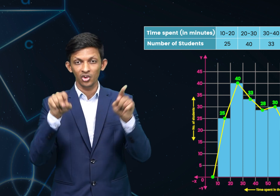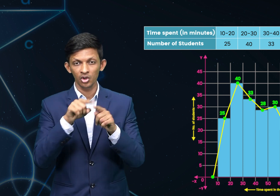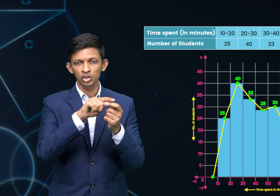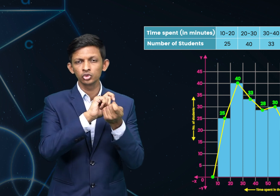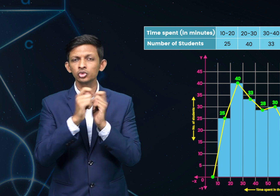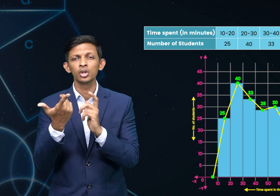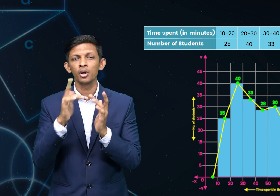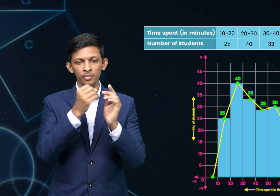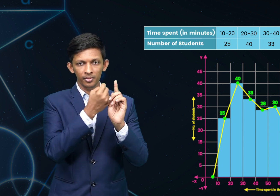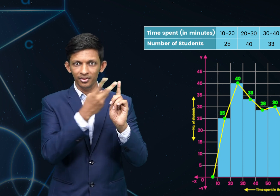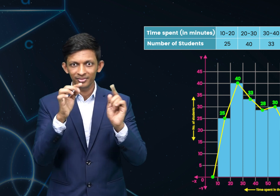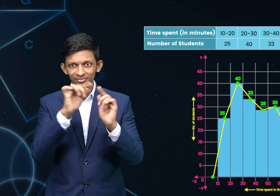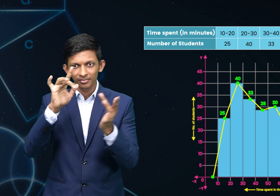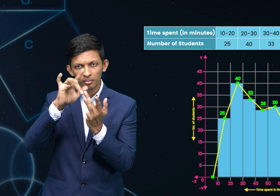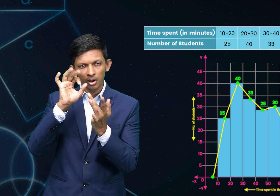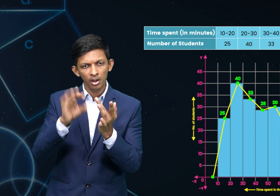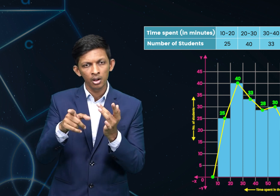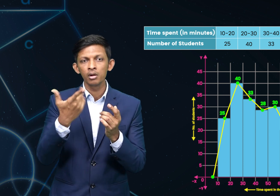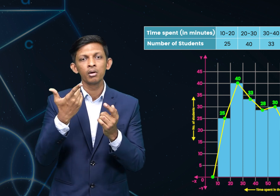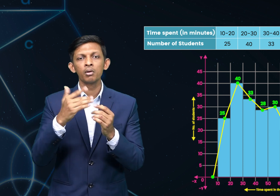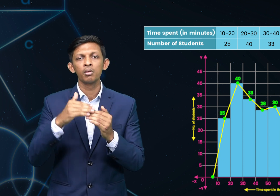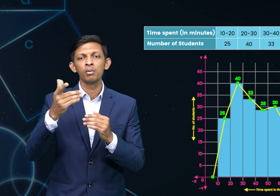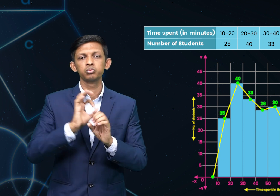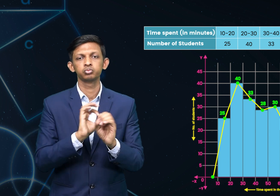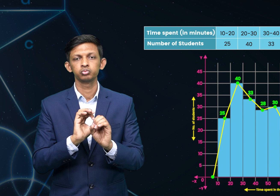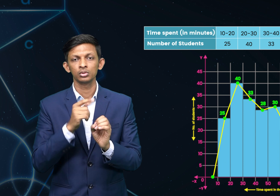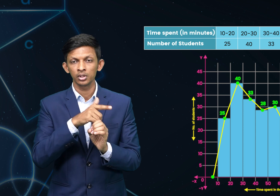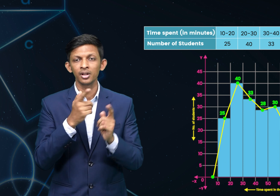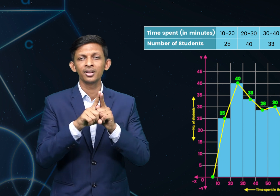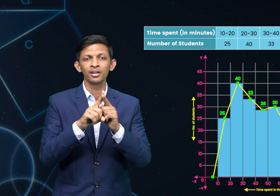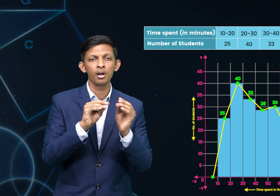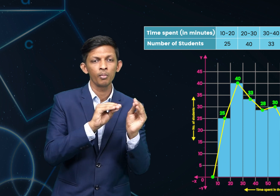Because imagined class intervals do not exist in the marks.